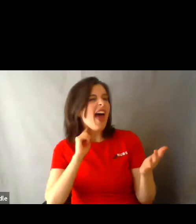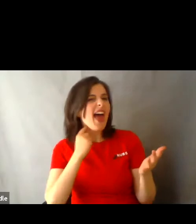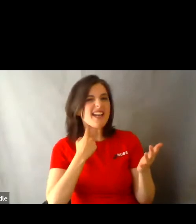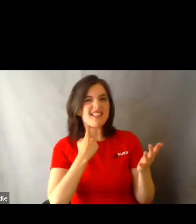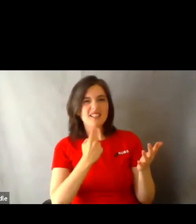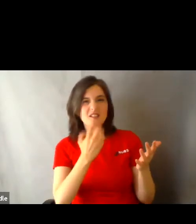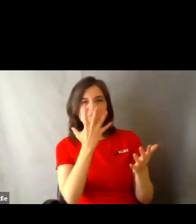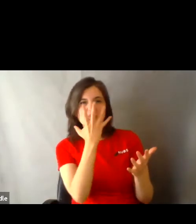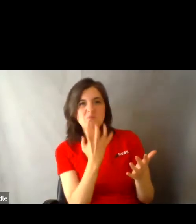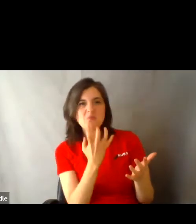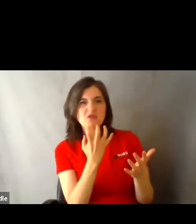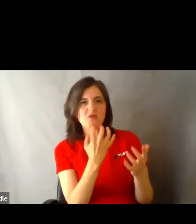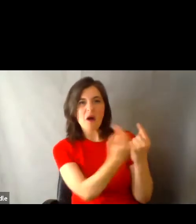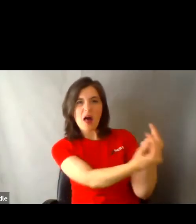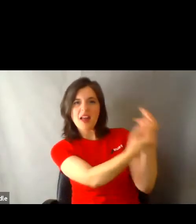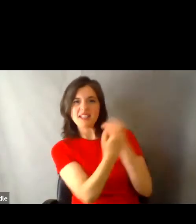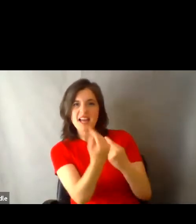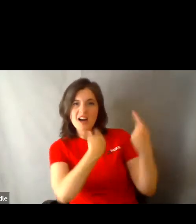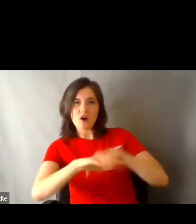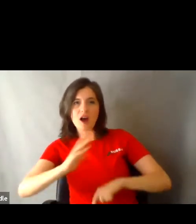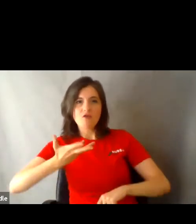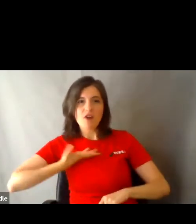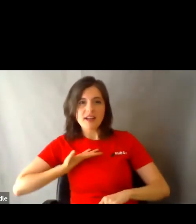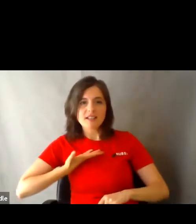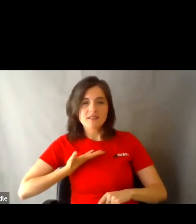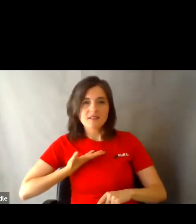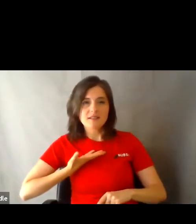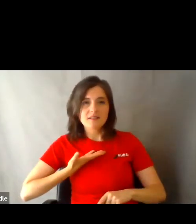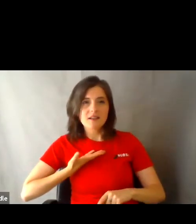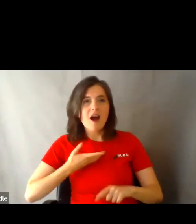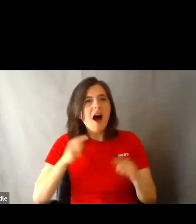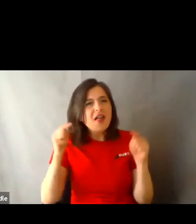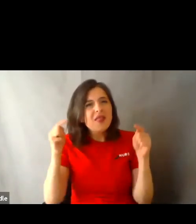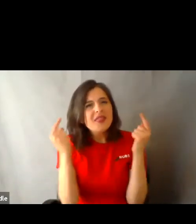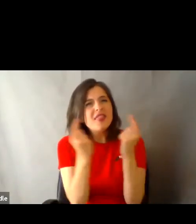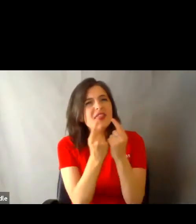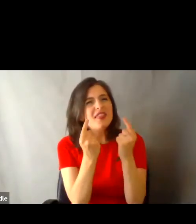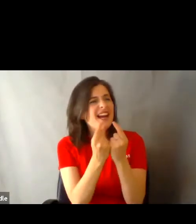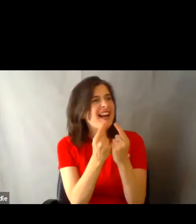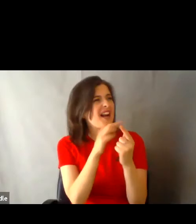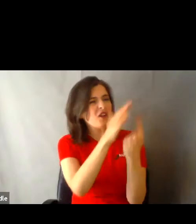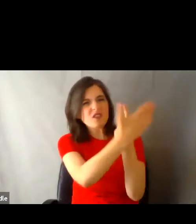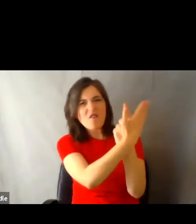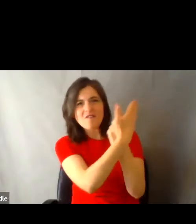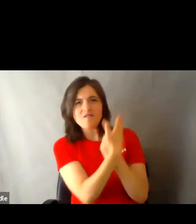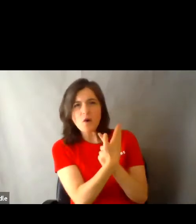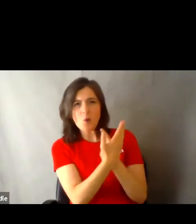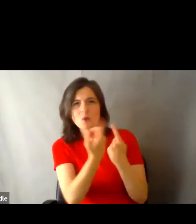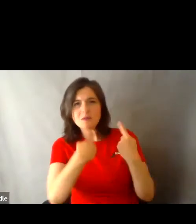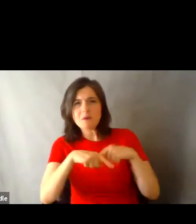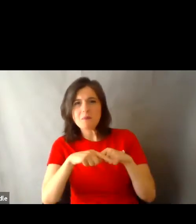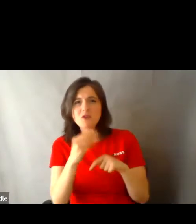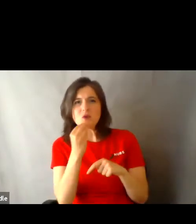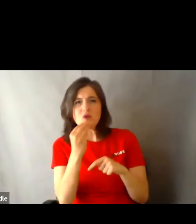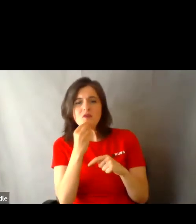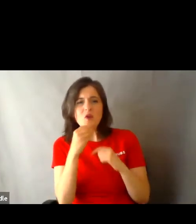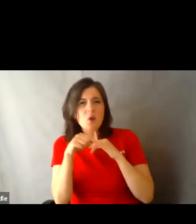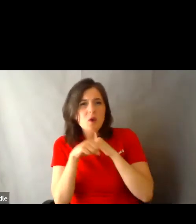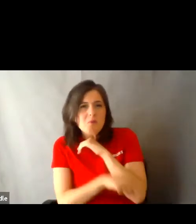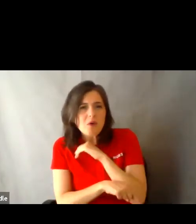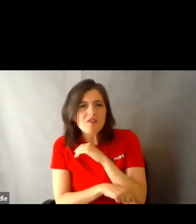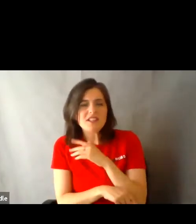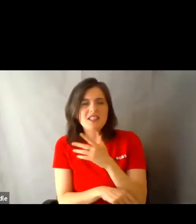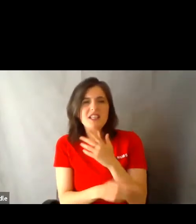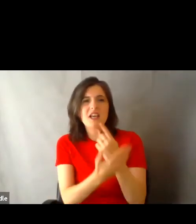attack on our rights, and the thing that's forcing people into food poverty, into